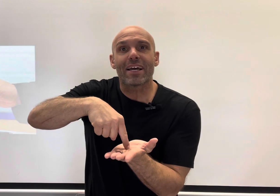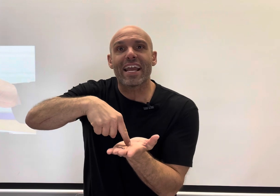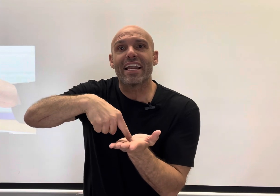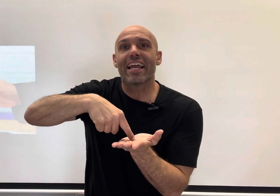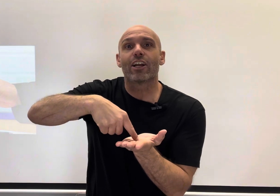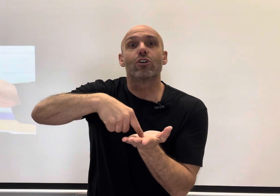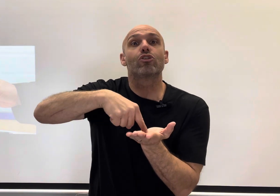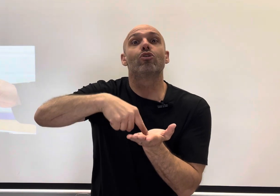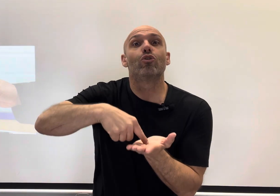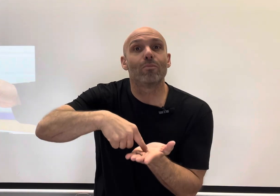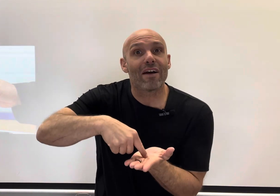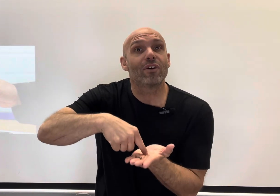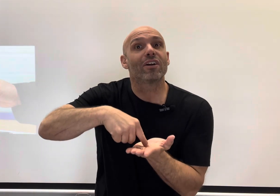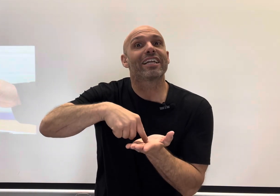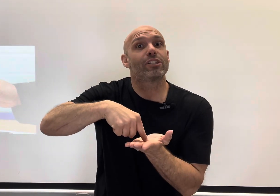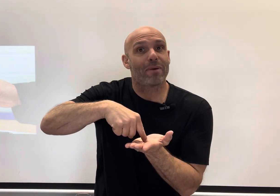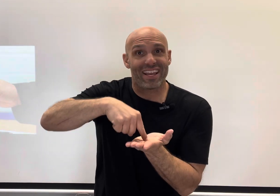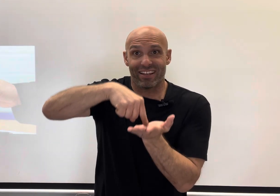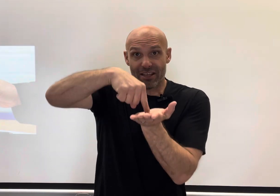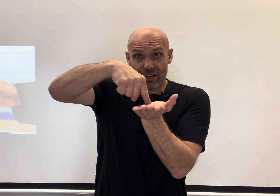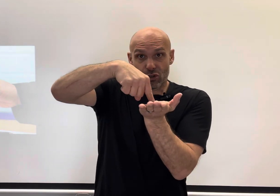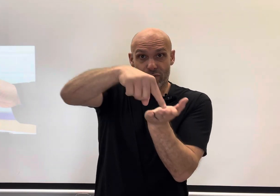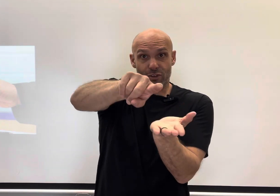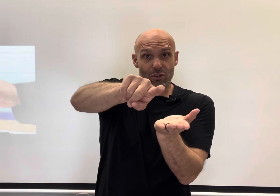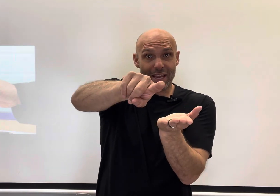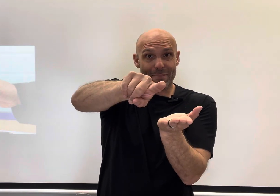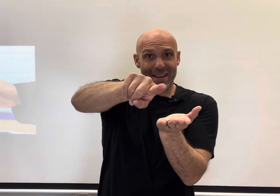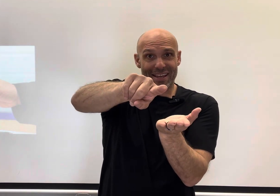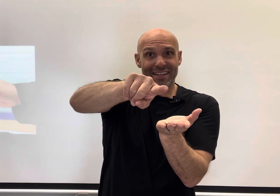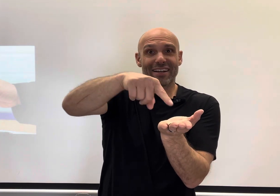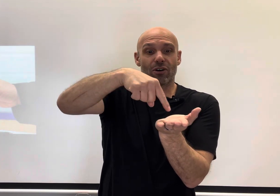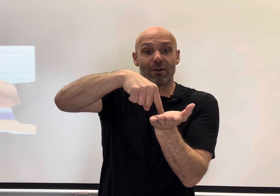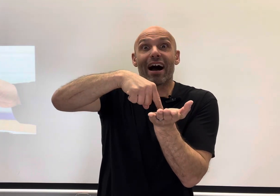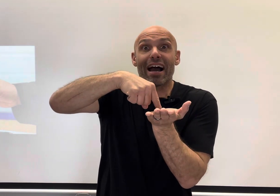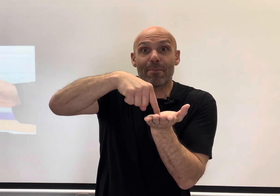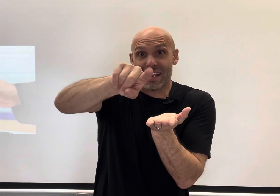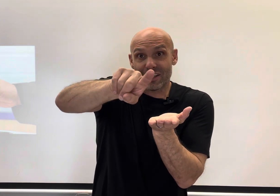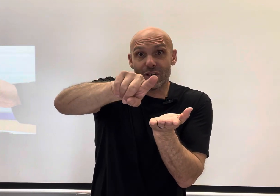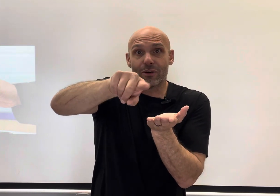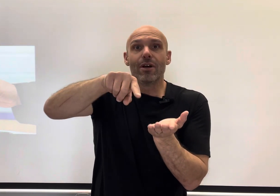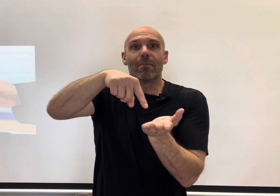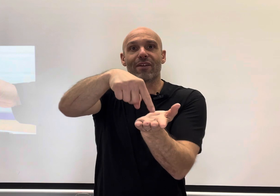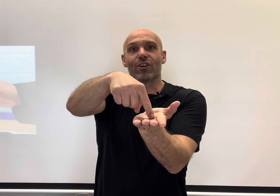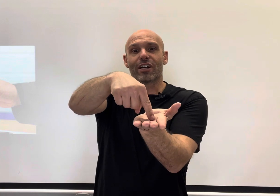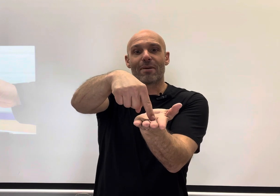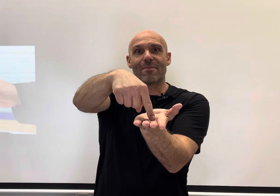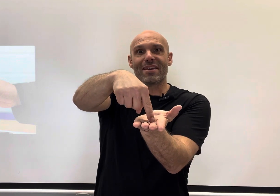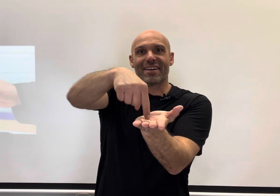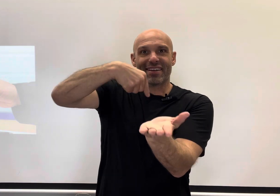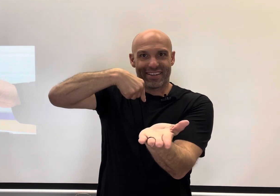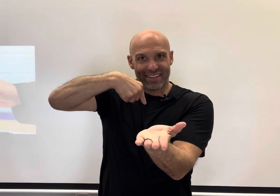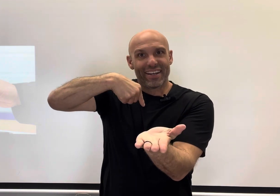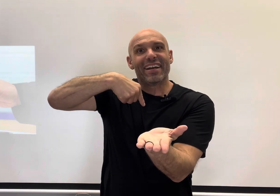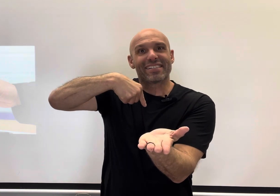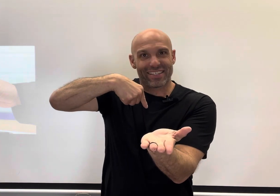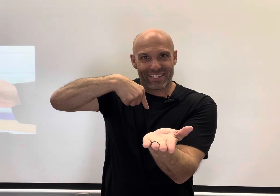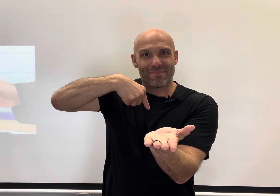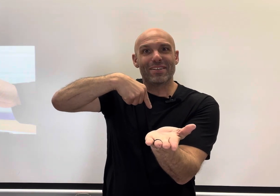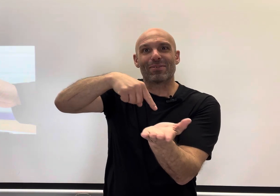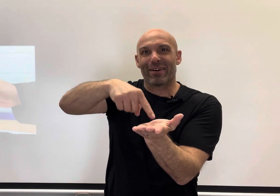hand and it goes to whomever gets paid. So if you get paid, or I paying you, but if you're going to pay me, it's going to come this way.